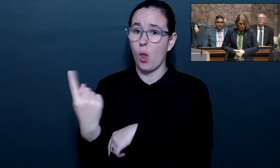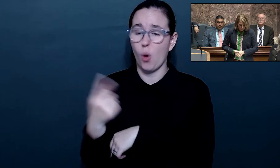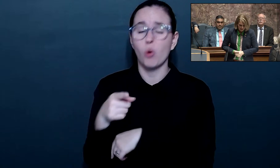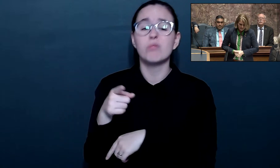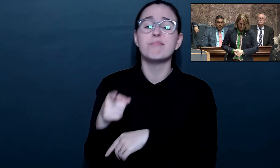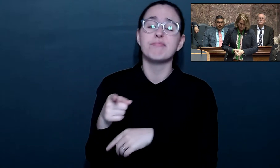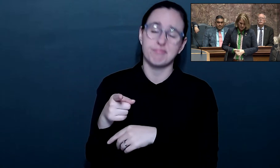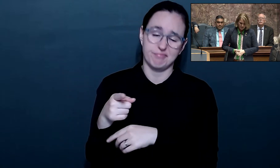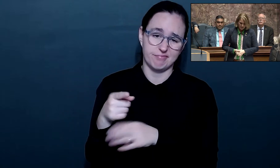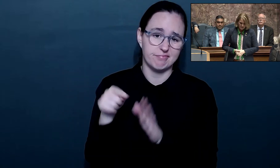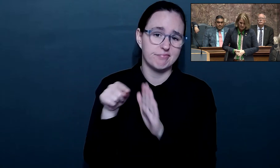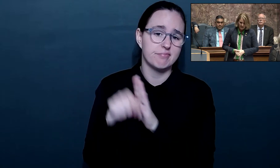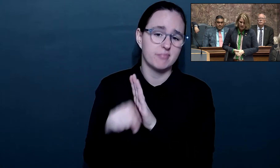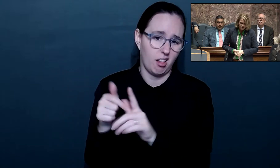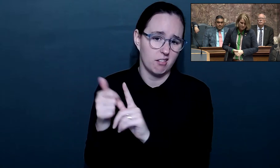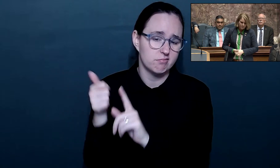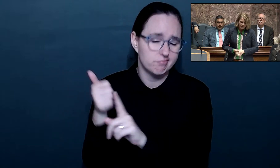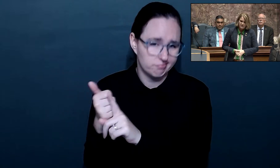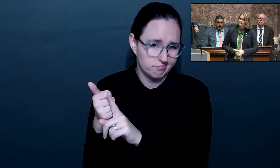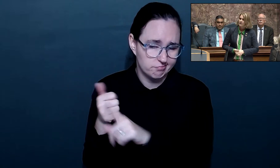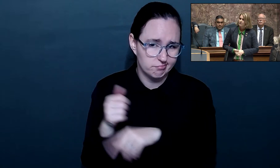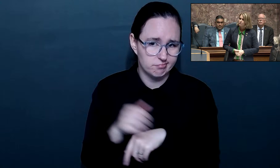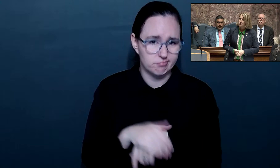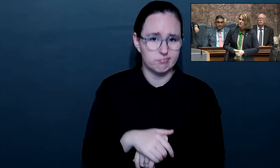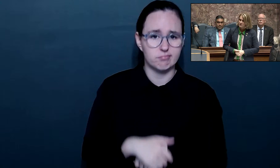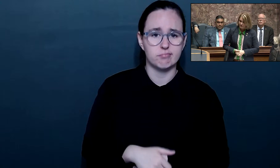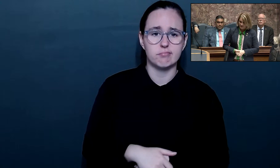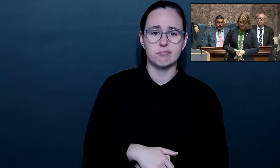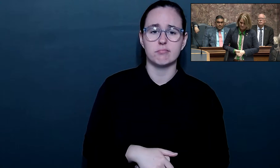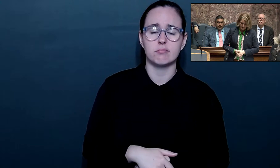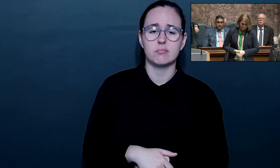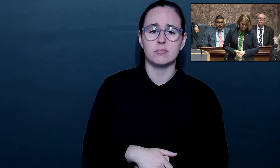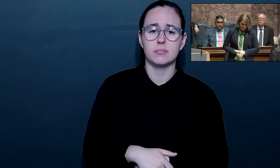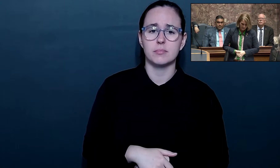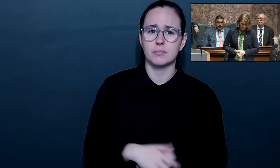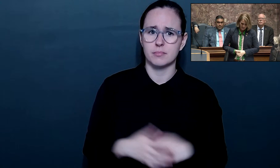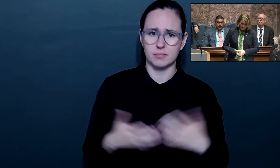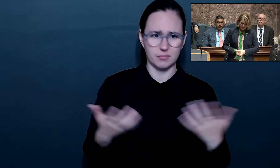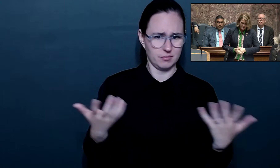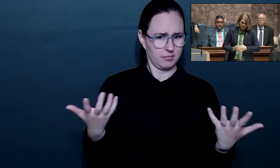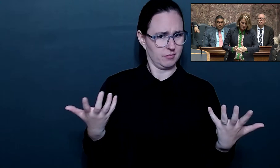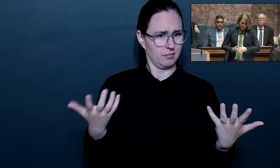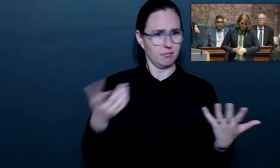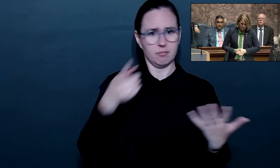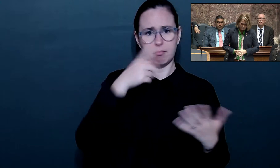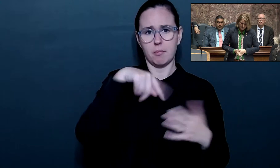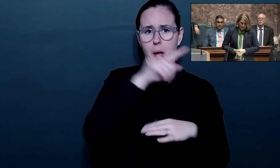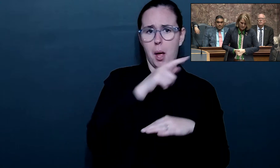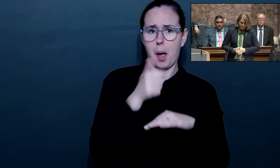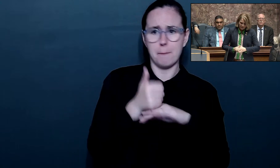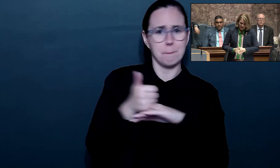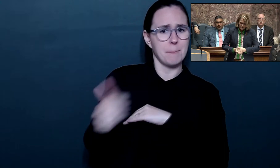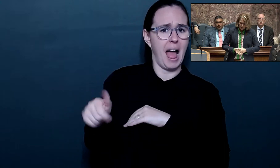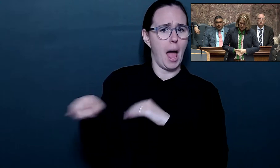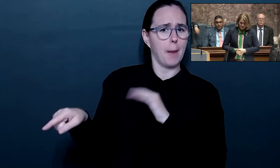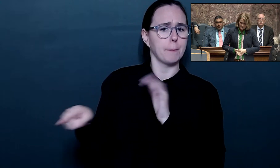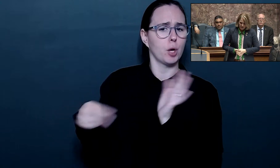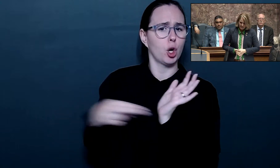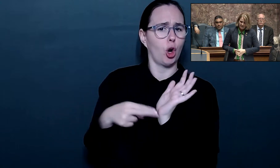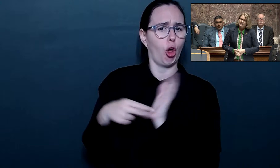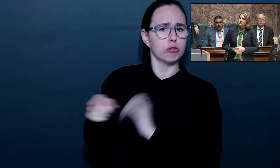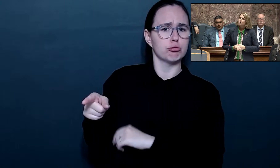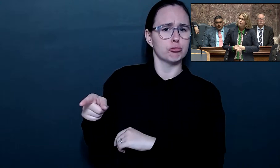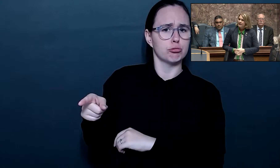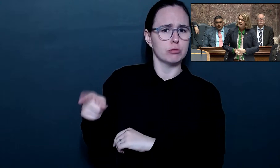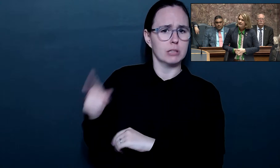saying her expectation is that the health authorities follow the rules for safety. Mr. Speaker, frontline workers tell